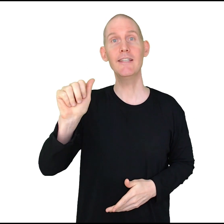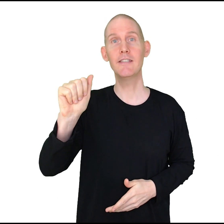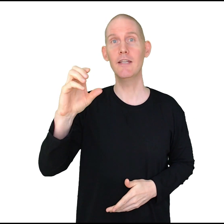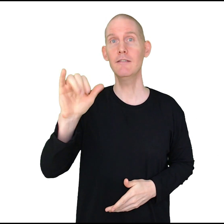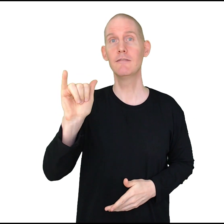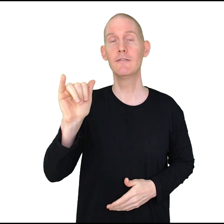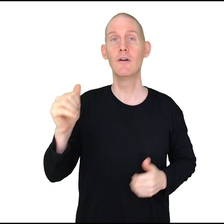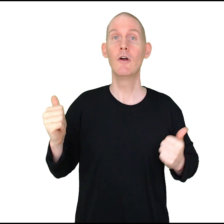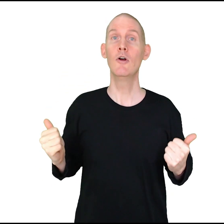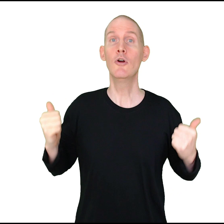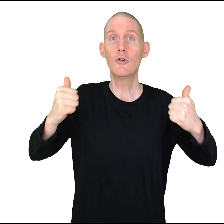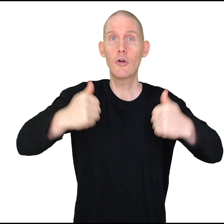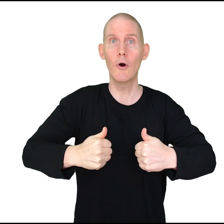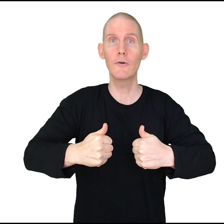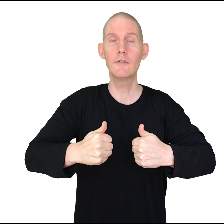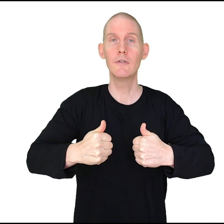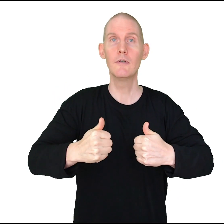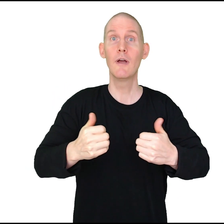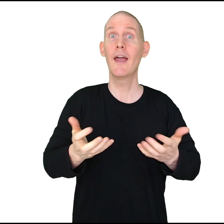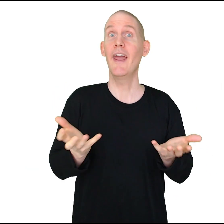KACY, coat, heavy.